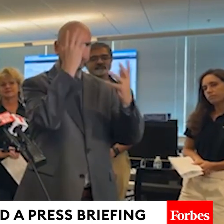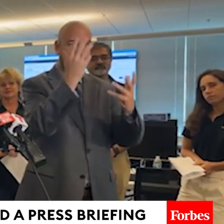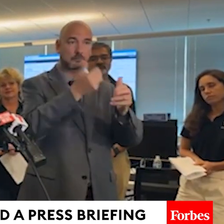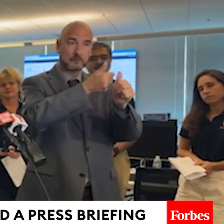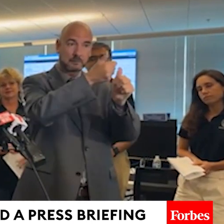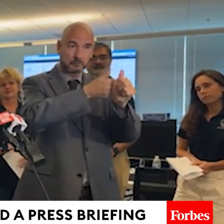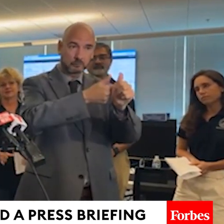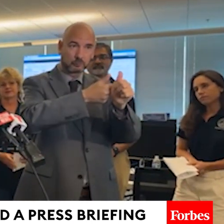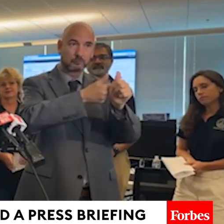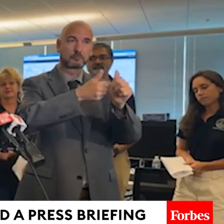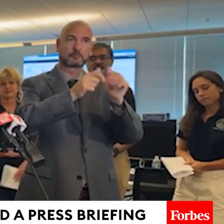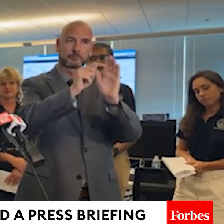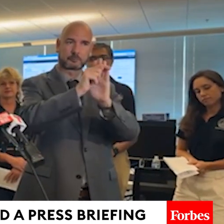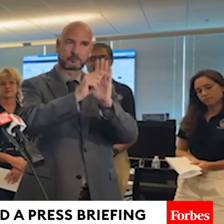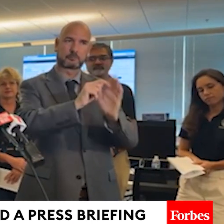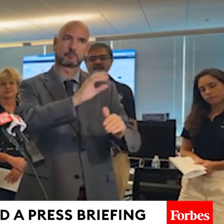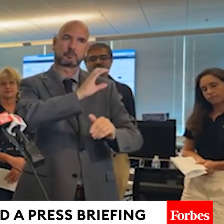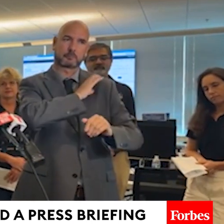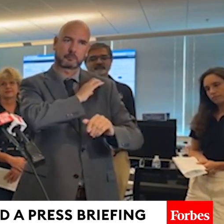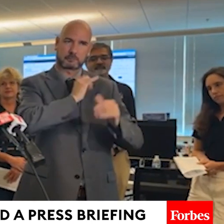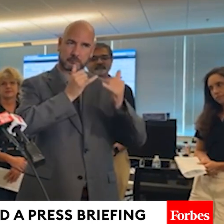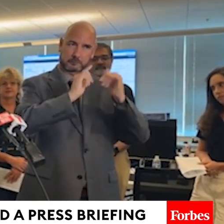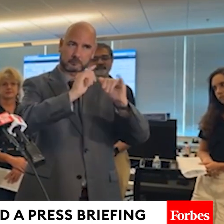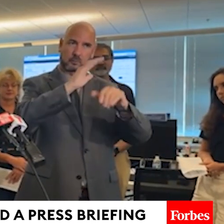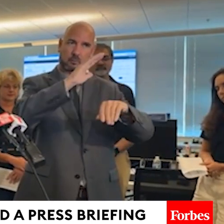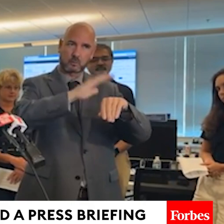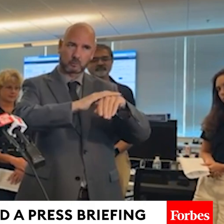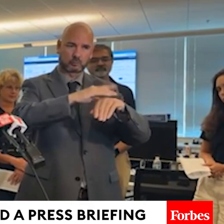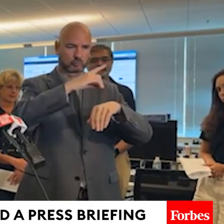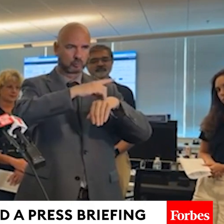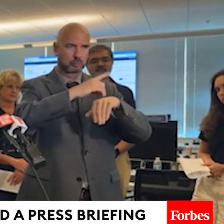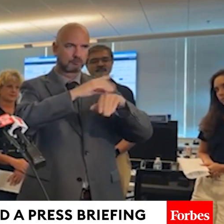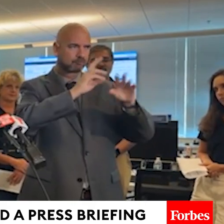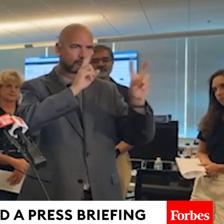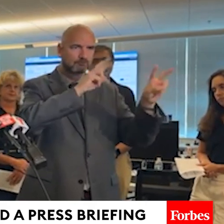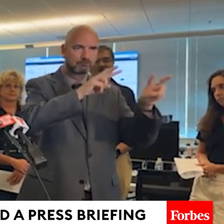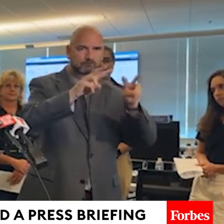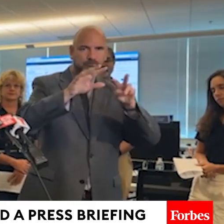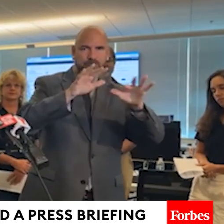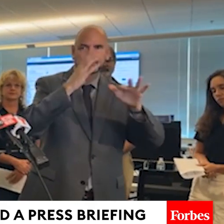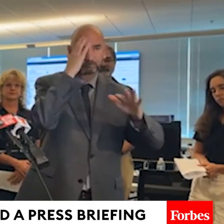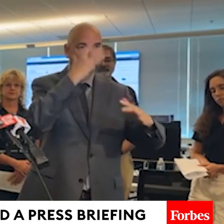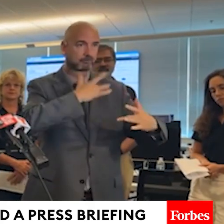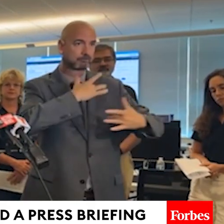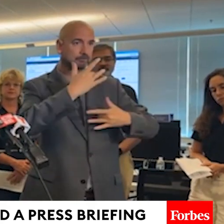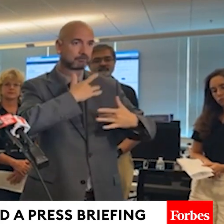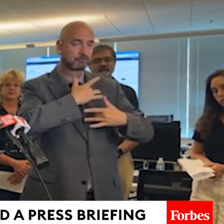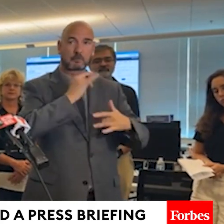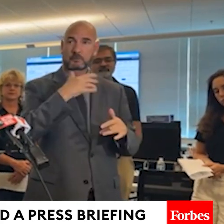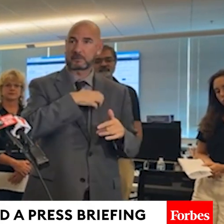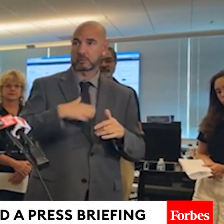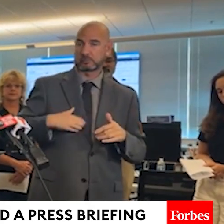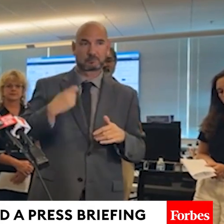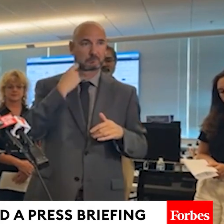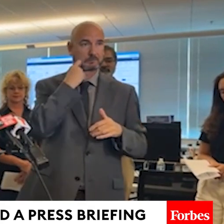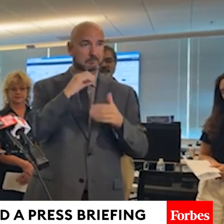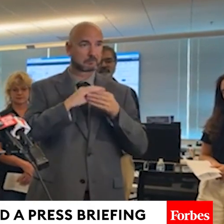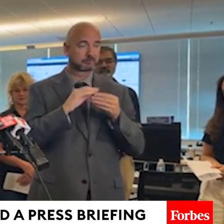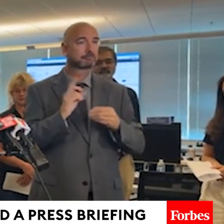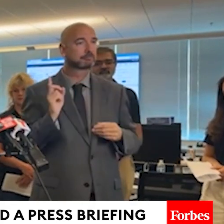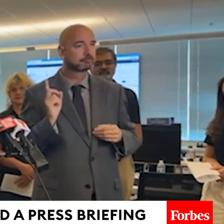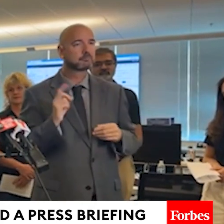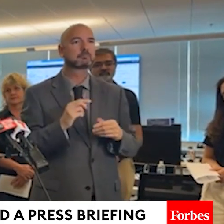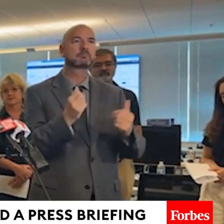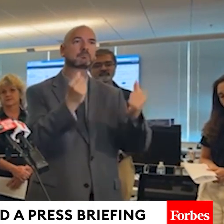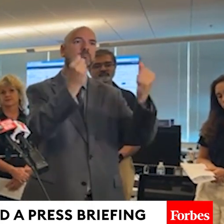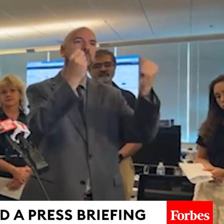Department officer is still on duty addressing every concern. And as the mayor said, numerous amounts